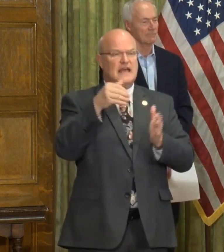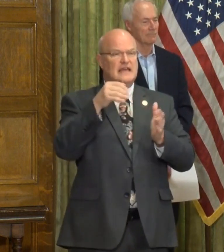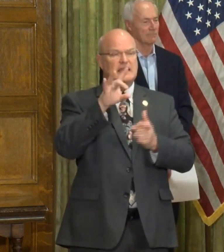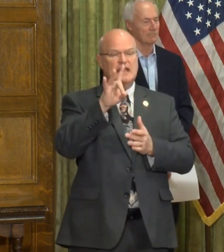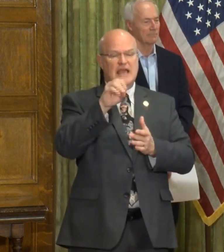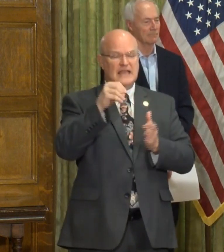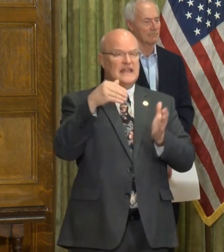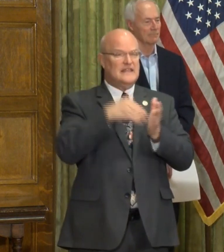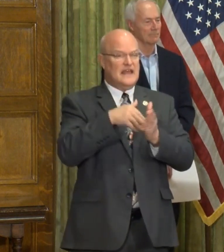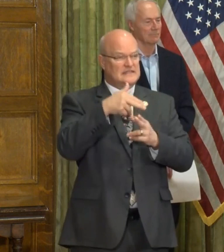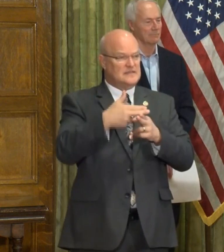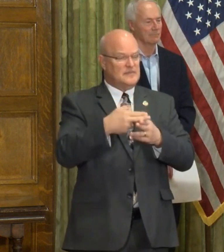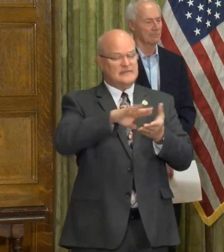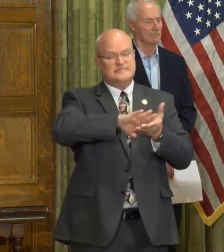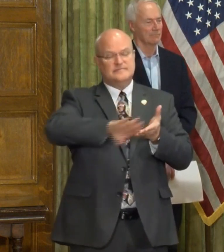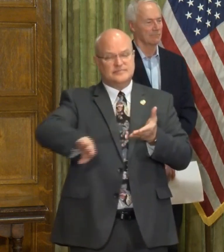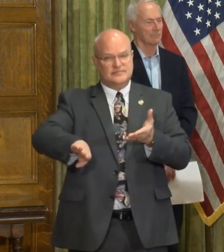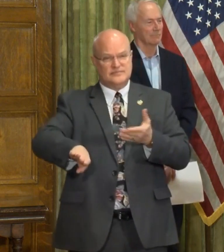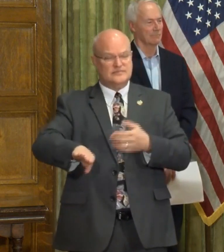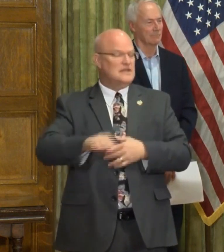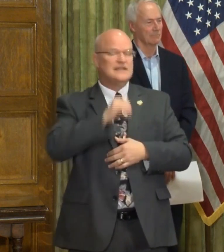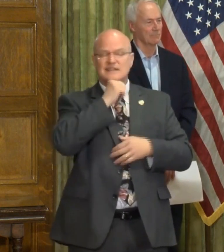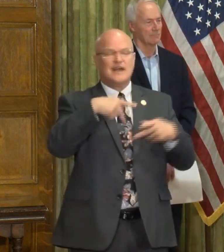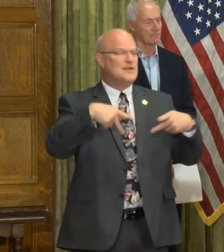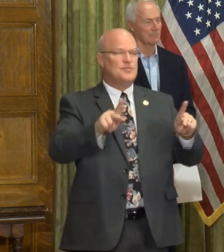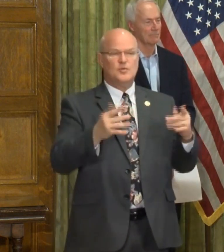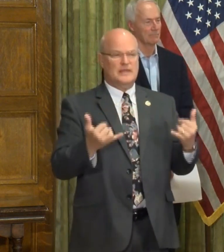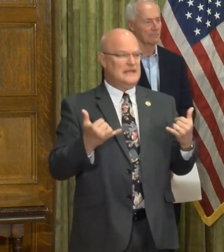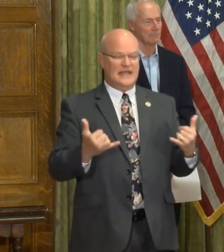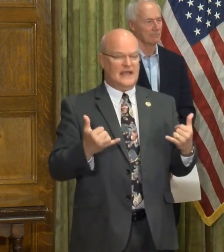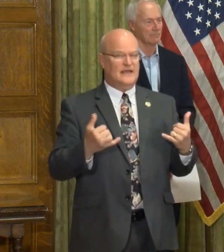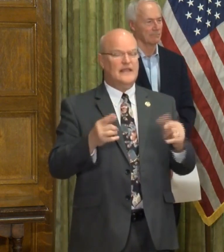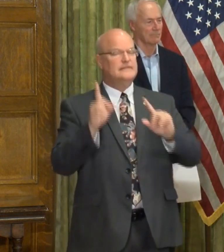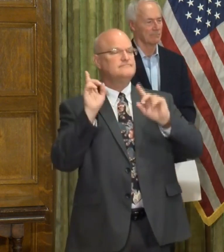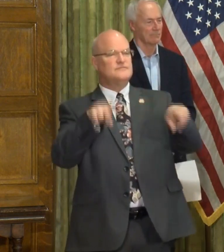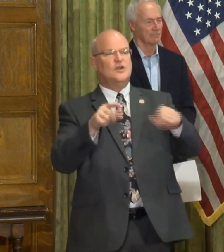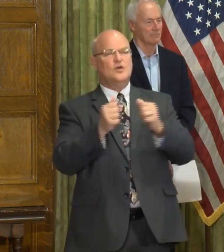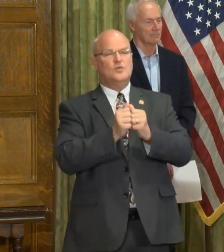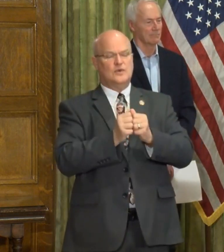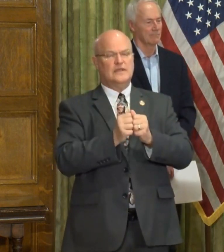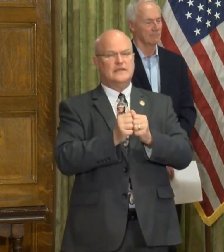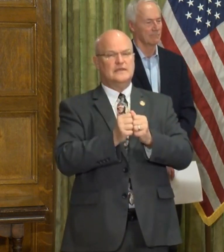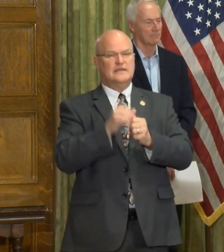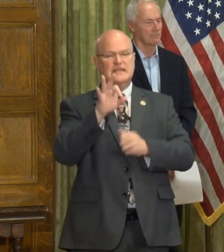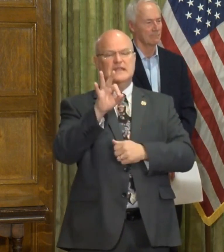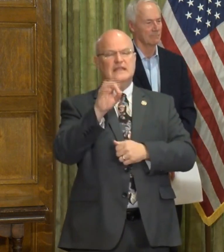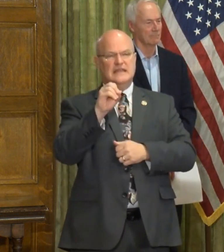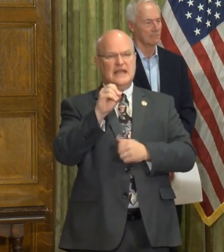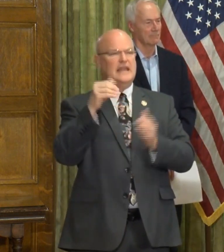that requirement of 80,000 pounds. They don't have to get a permit. They can just go with the